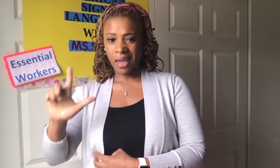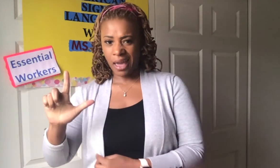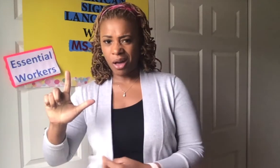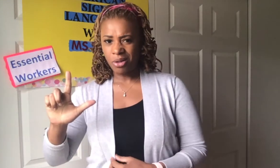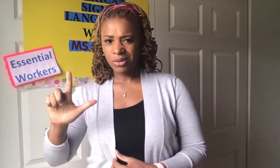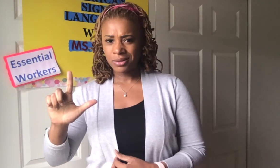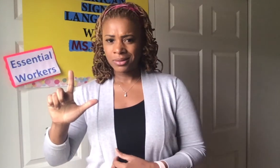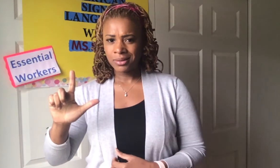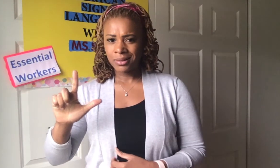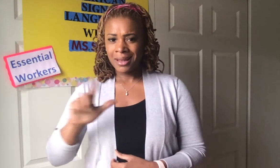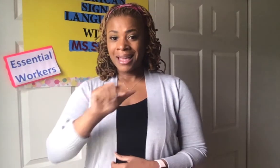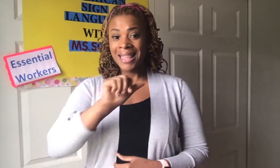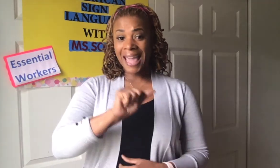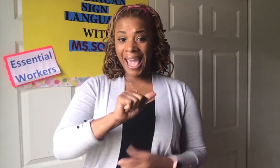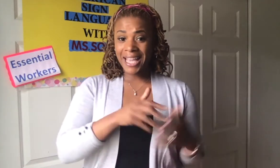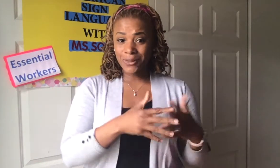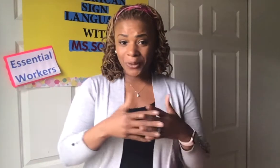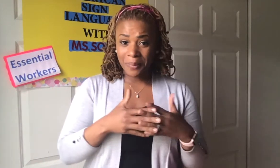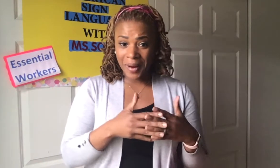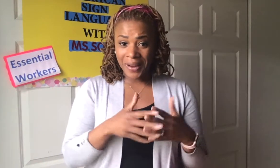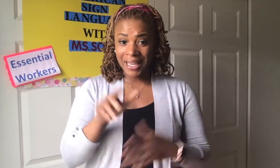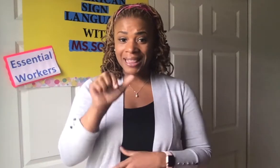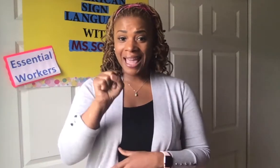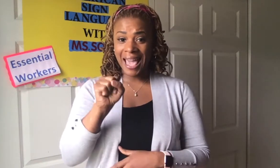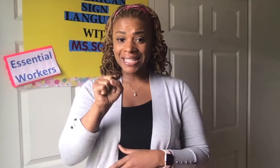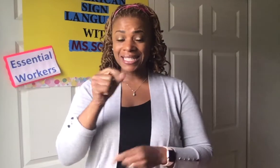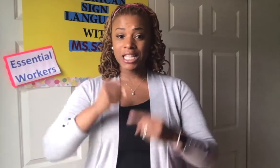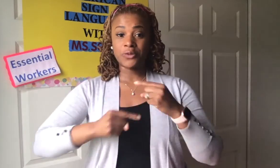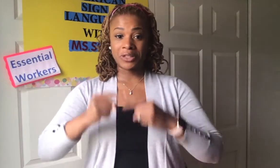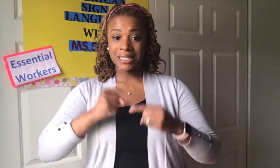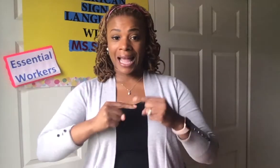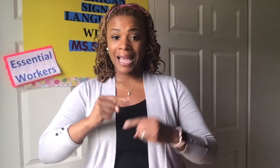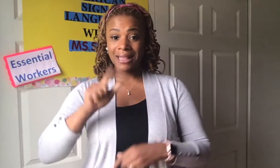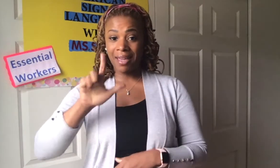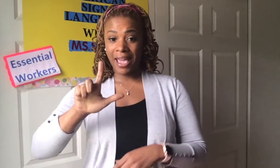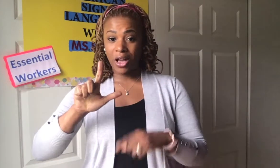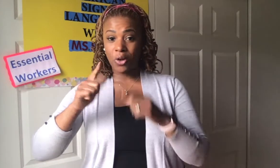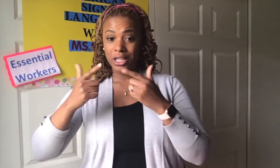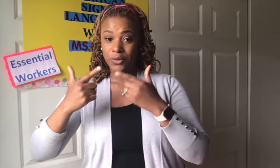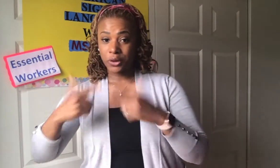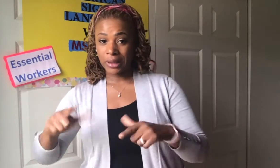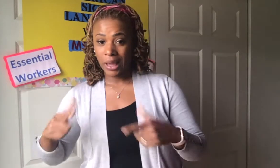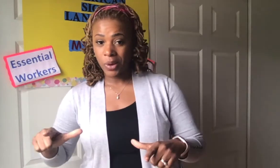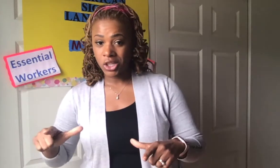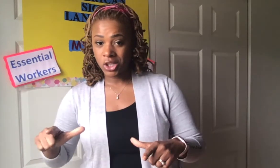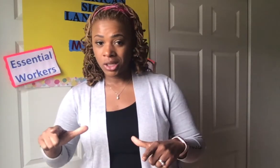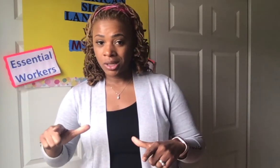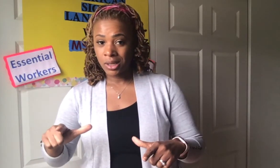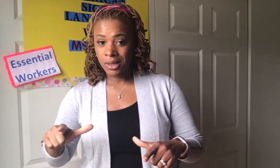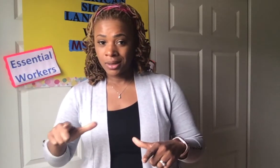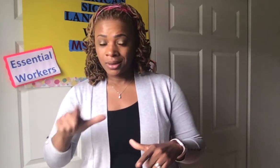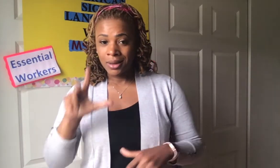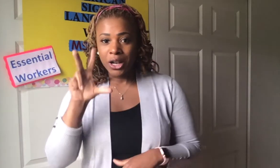ASL. The A is for American, the S is for sign, the L is for language.